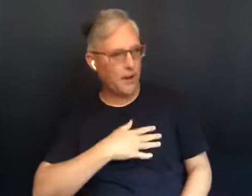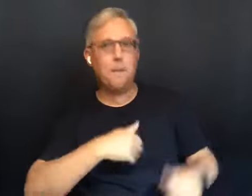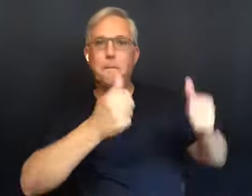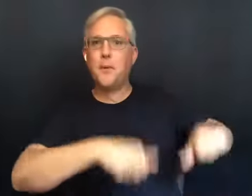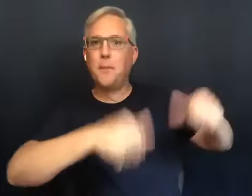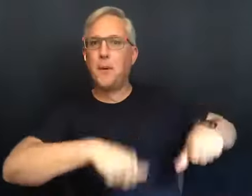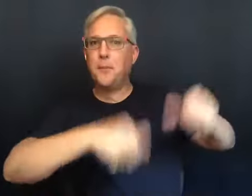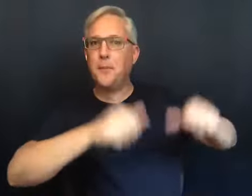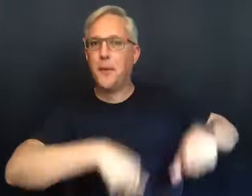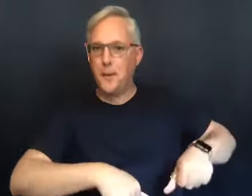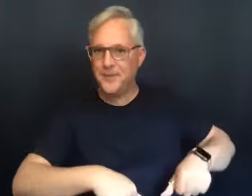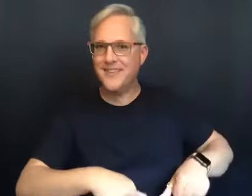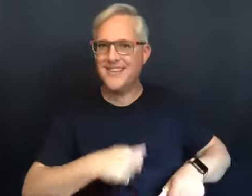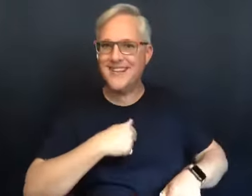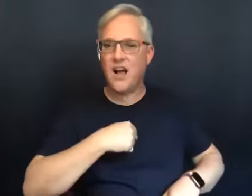see happen today.